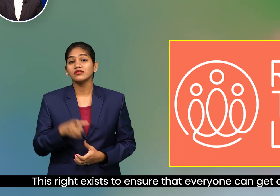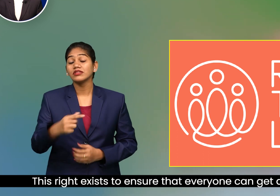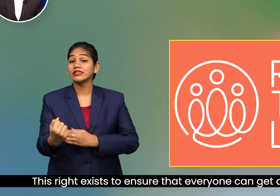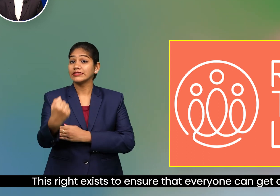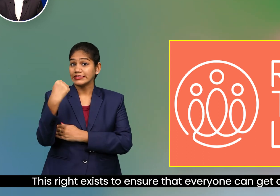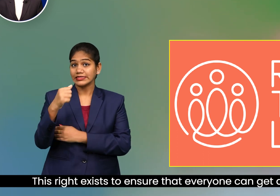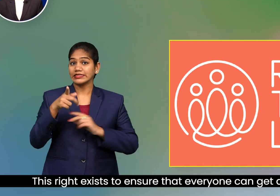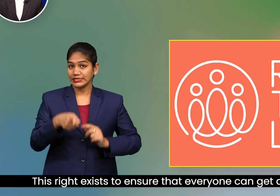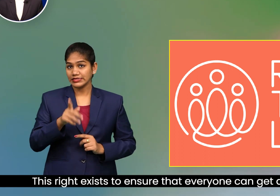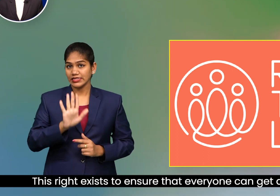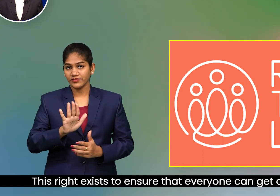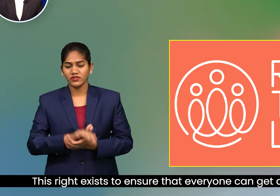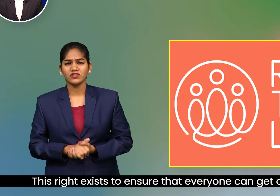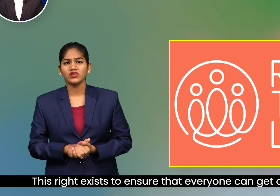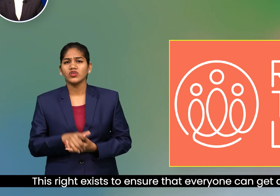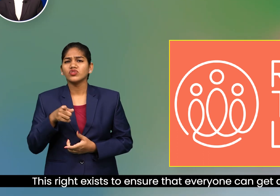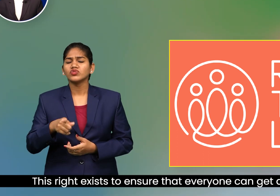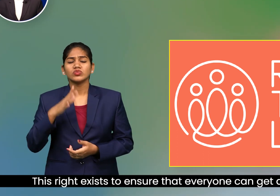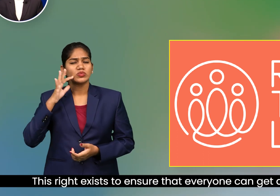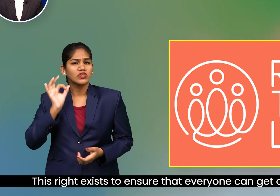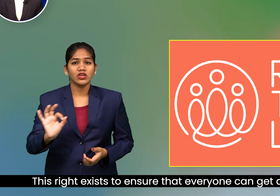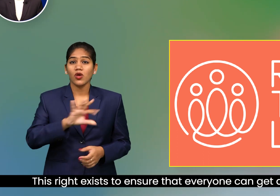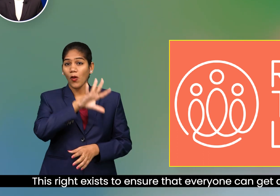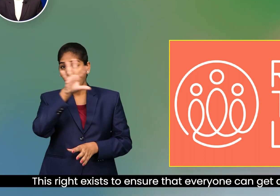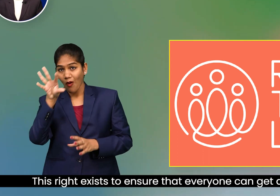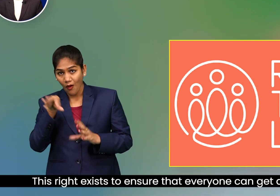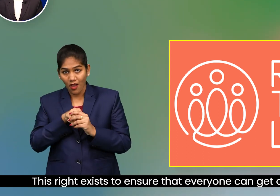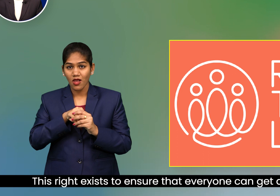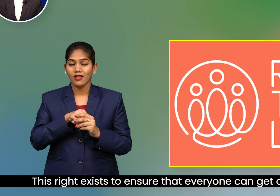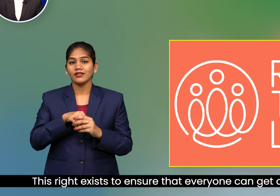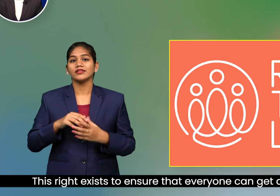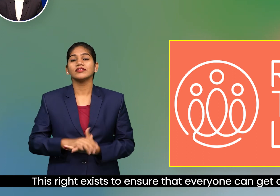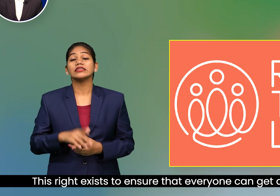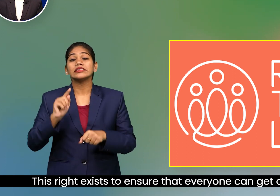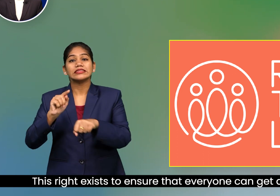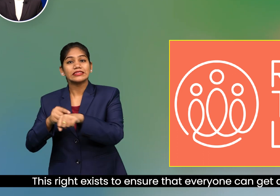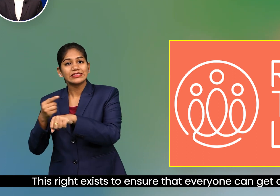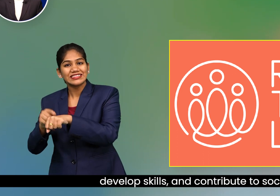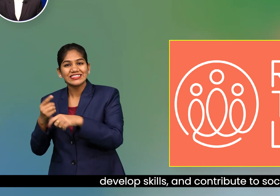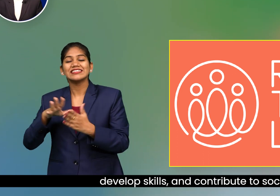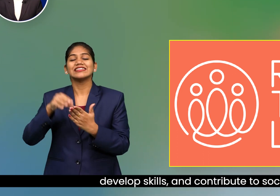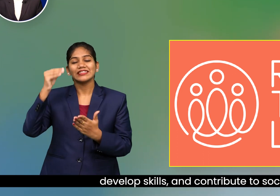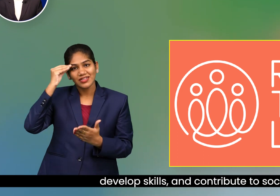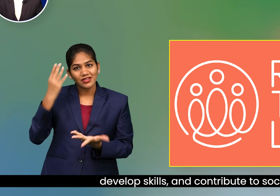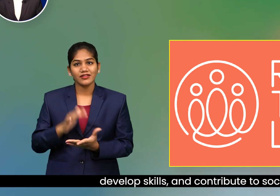This right exists to ensure that everyone can get a chance to learn, develop